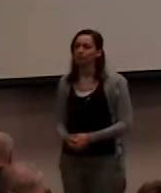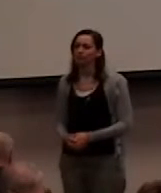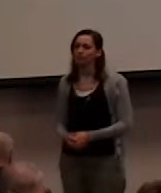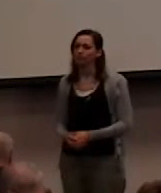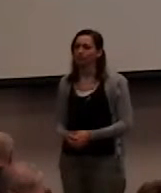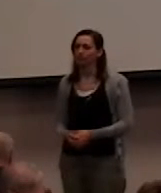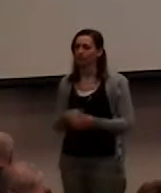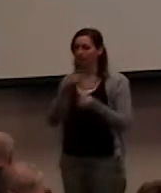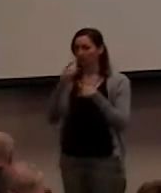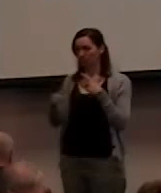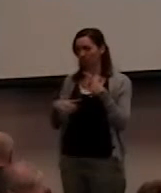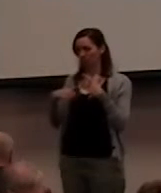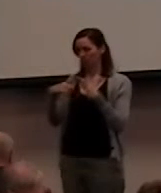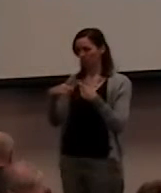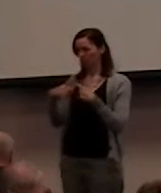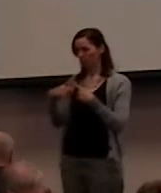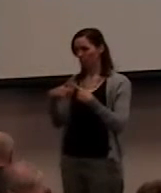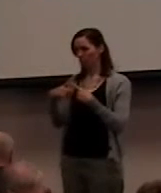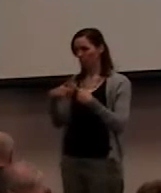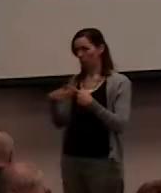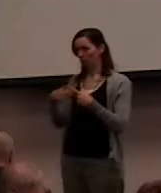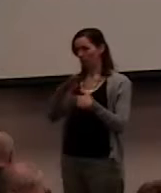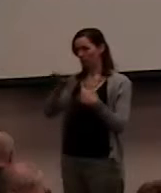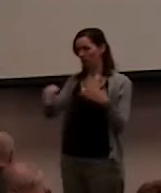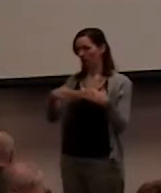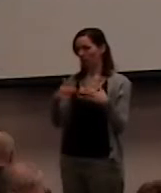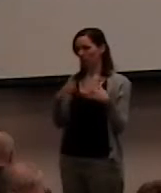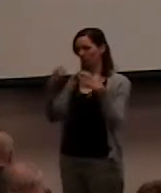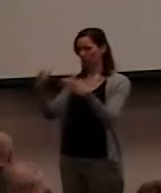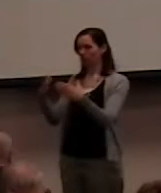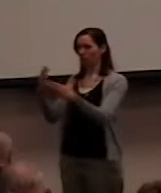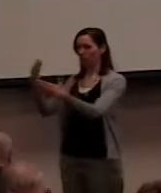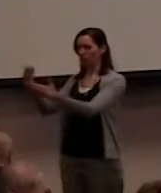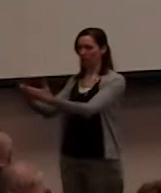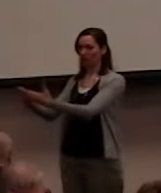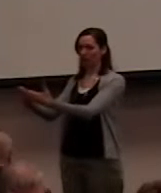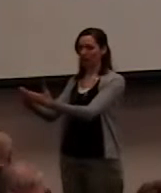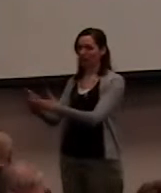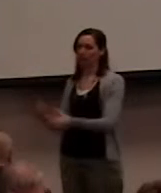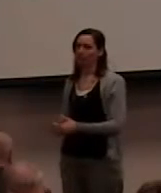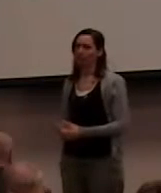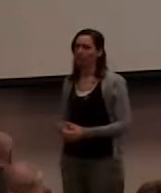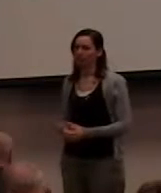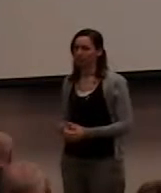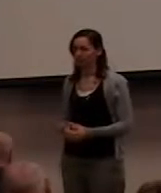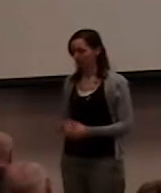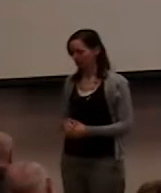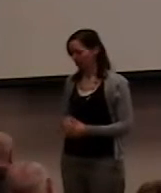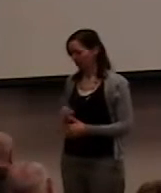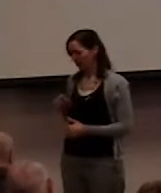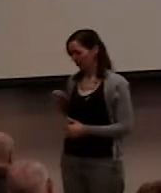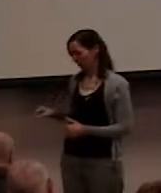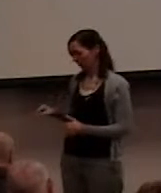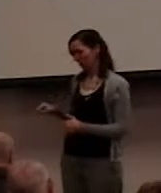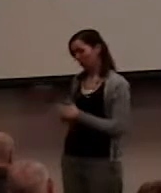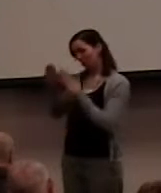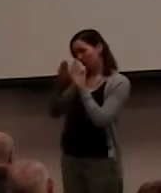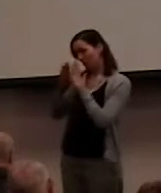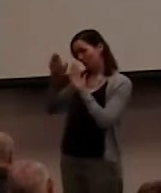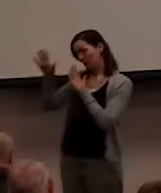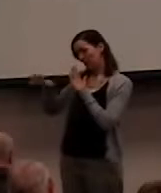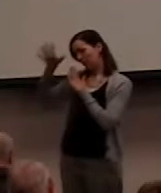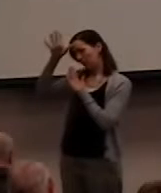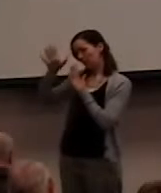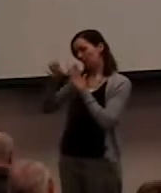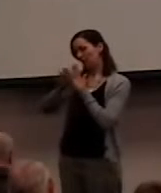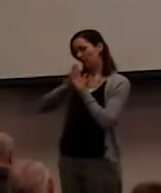Upon arrival, and after the interesting situation, he prayed for a specific thing